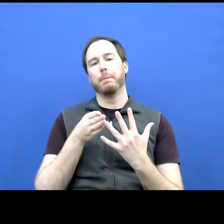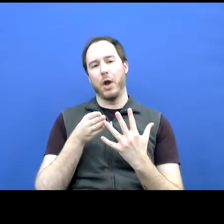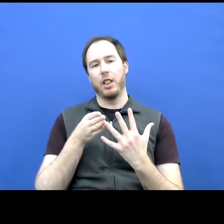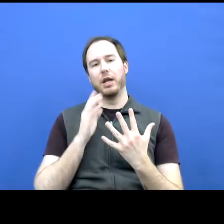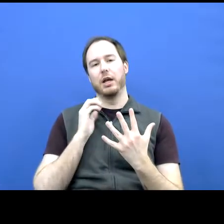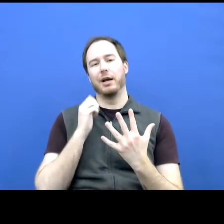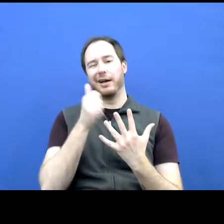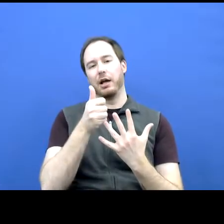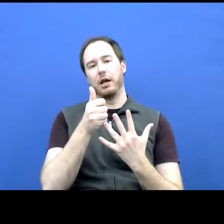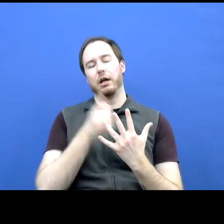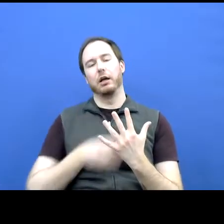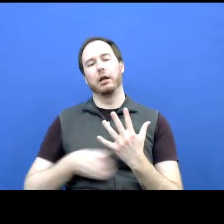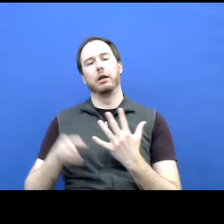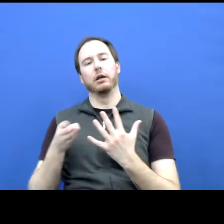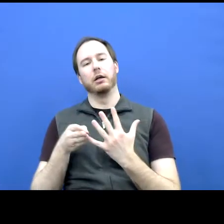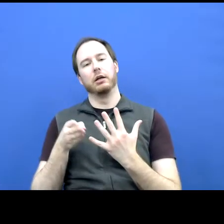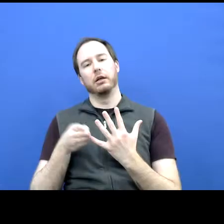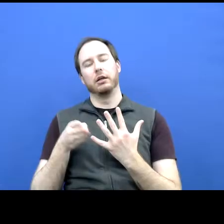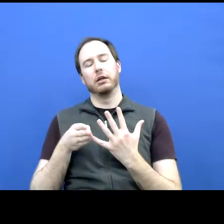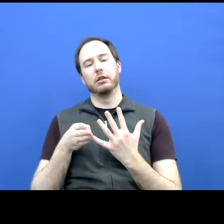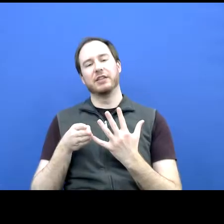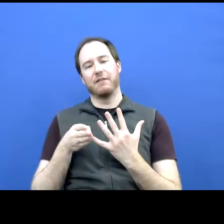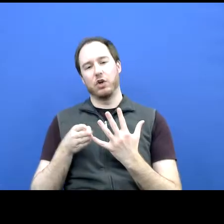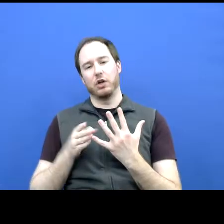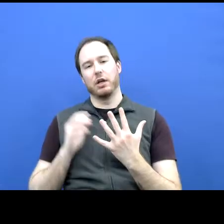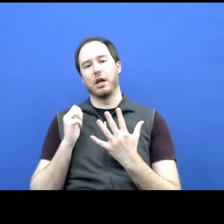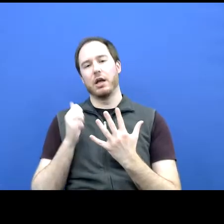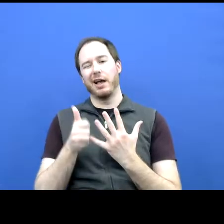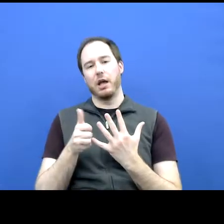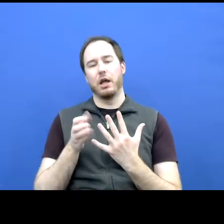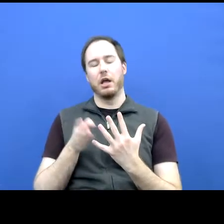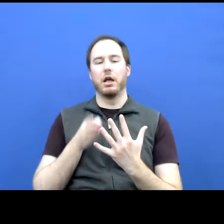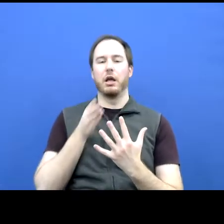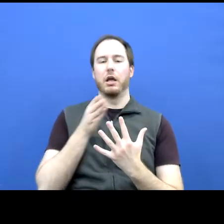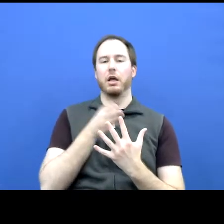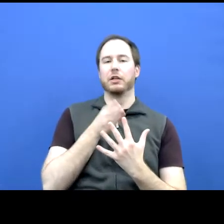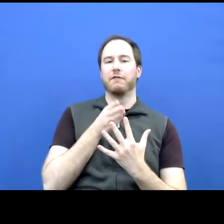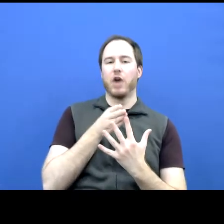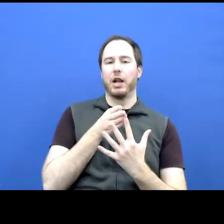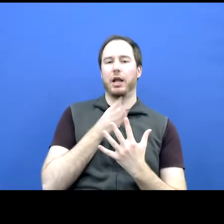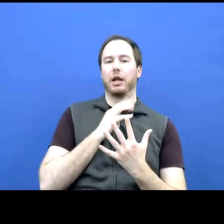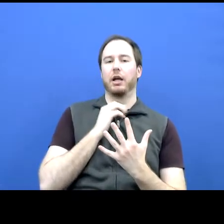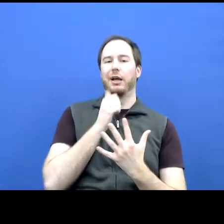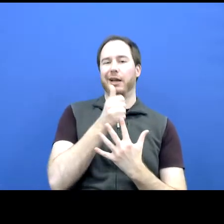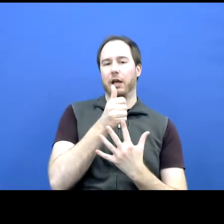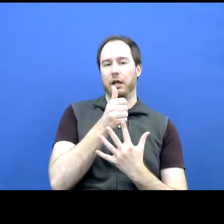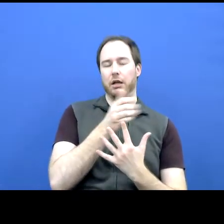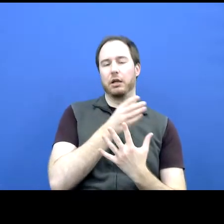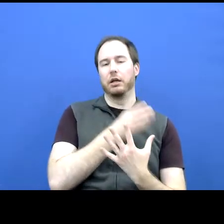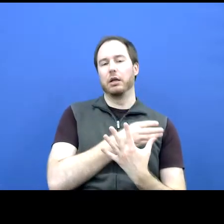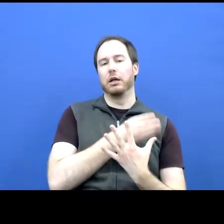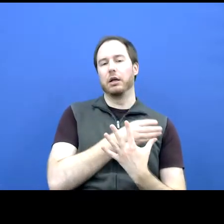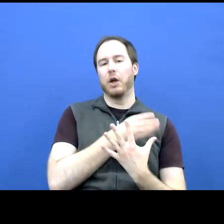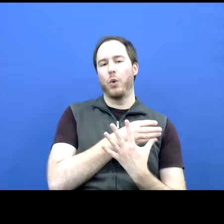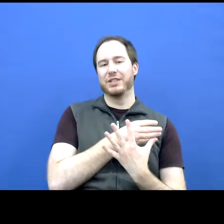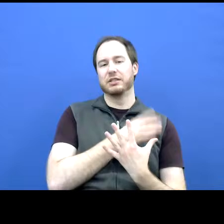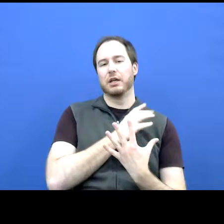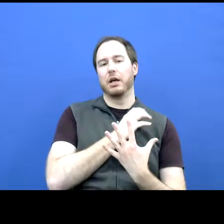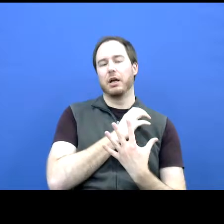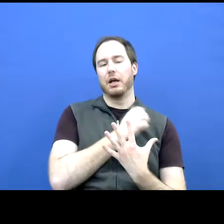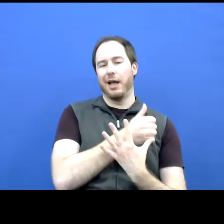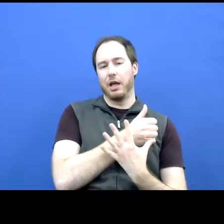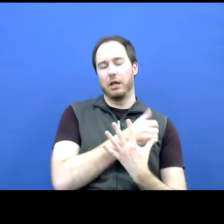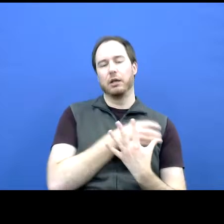Councilmember Barley, Aye. Councilmember Stafford, Aye. Councilmember Safranik, Aye. Councilmember